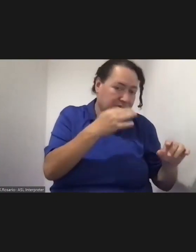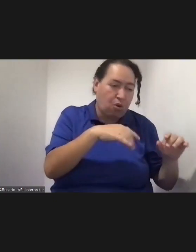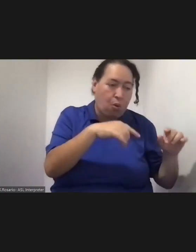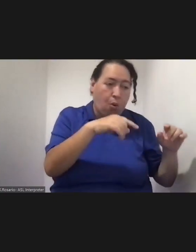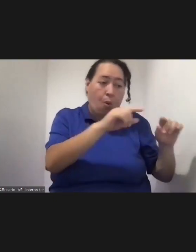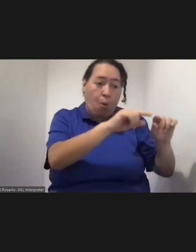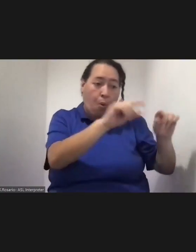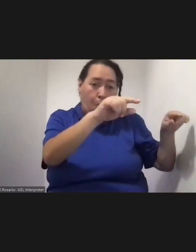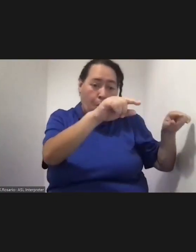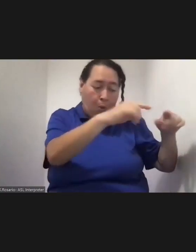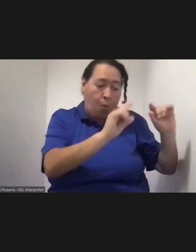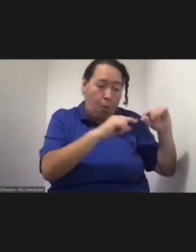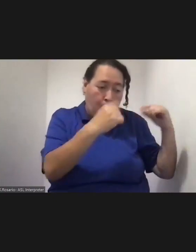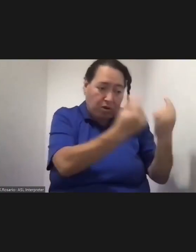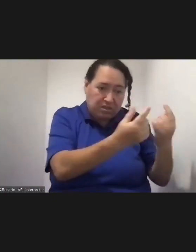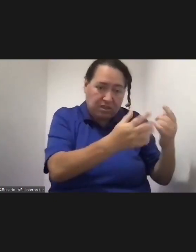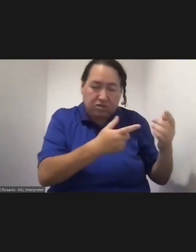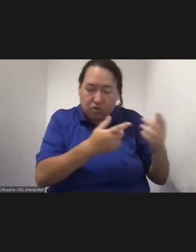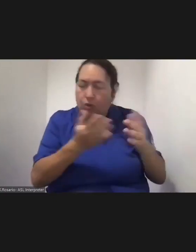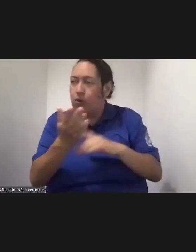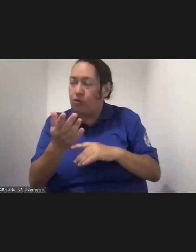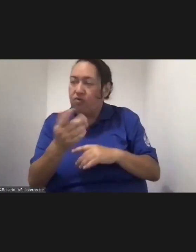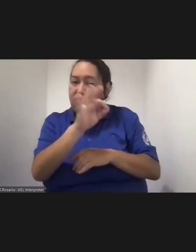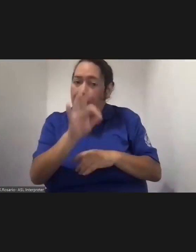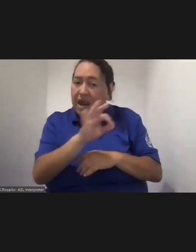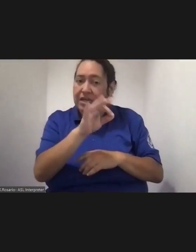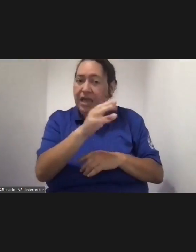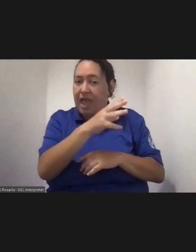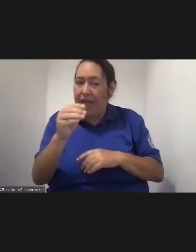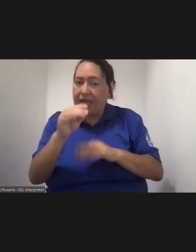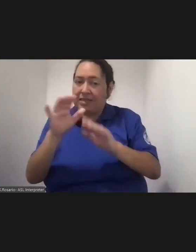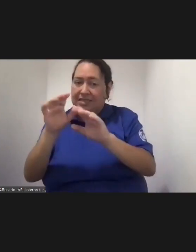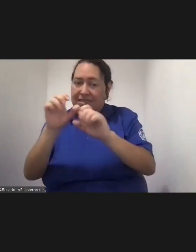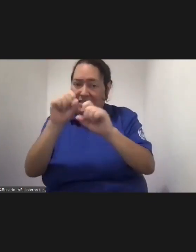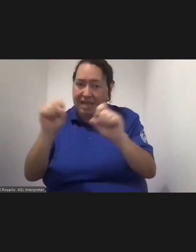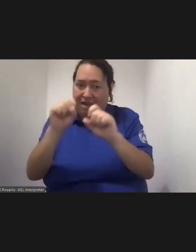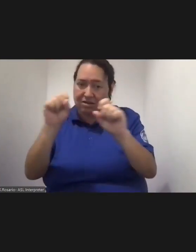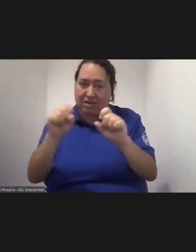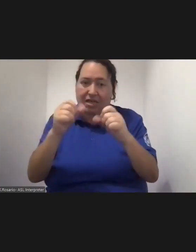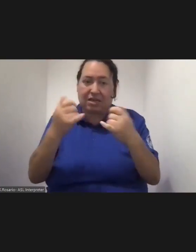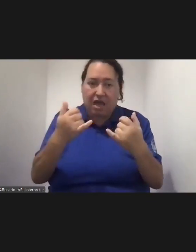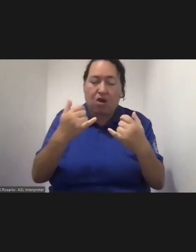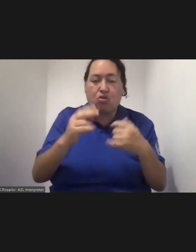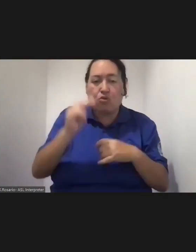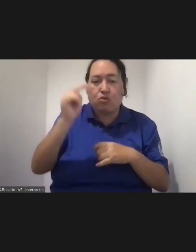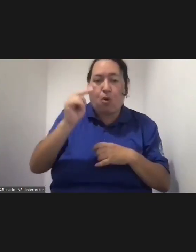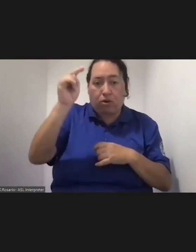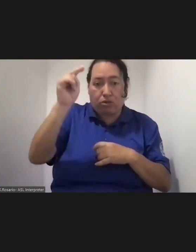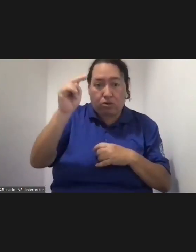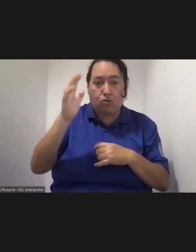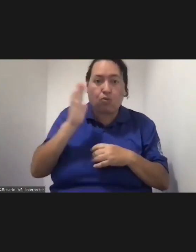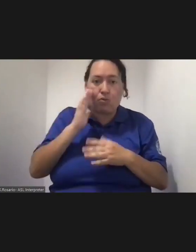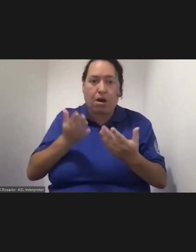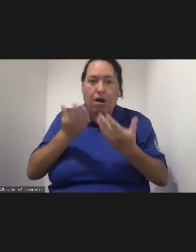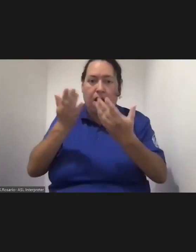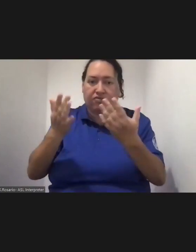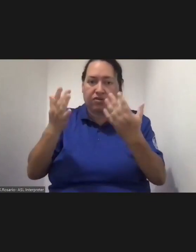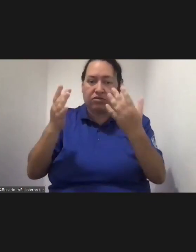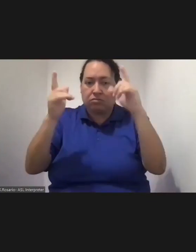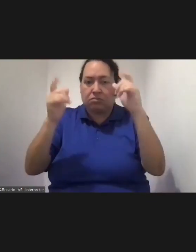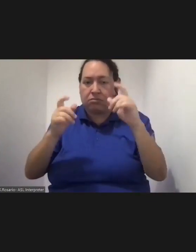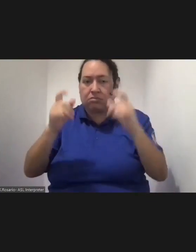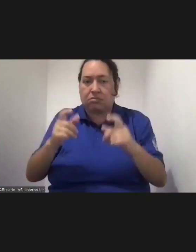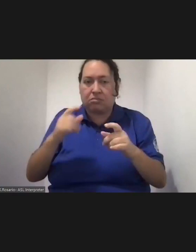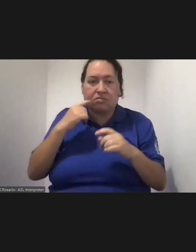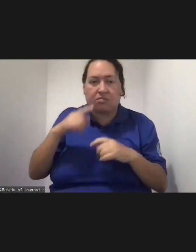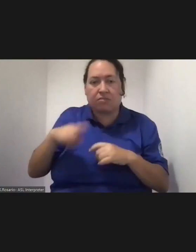tomorrow, Friday, and through Saturday, the Northern Regional Community Health Center will offer testing for those patrons and